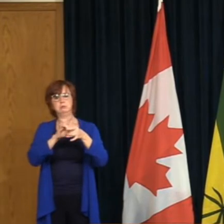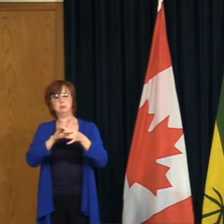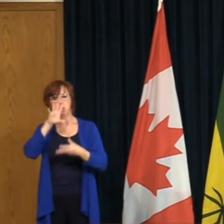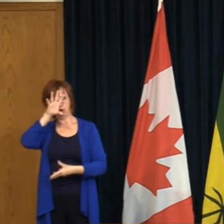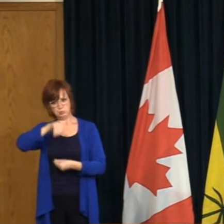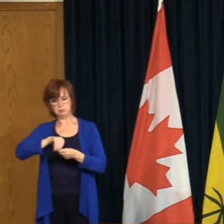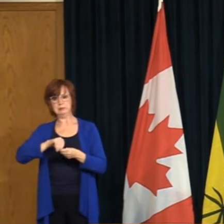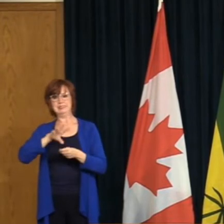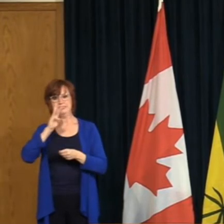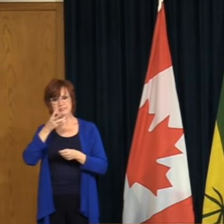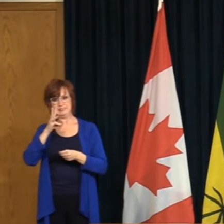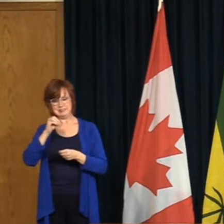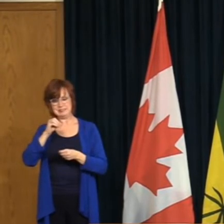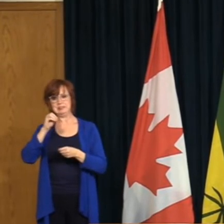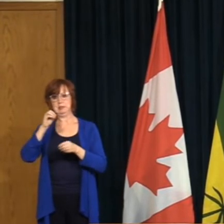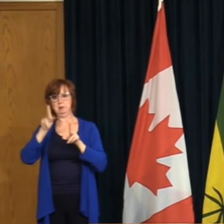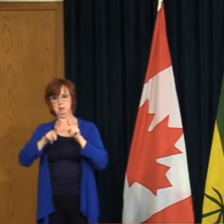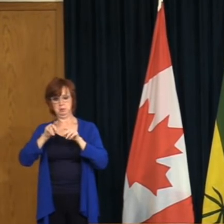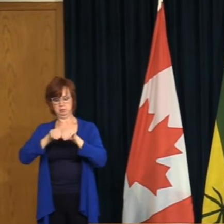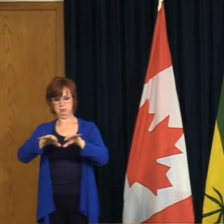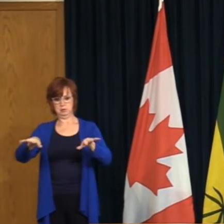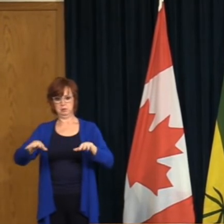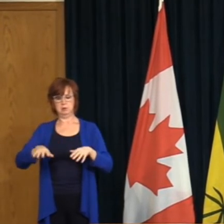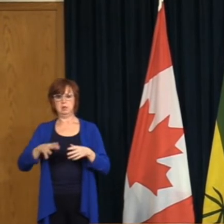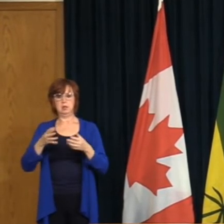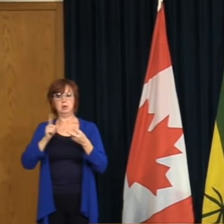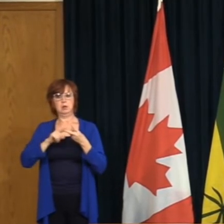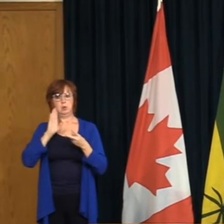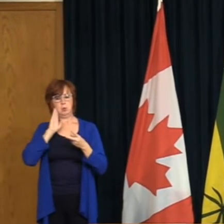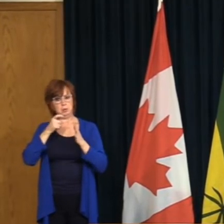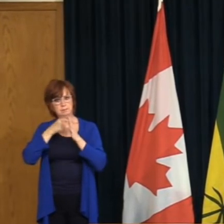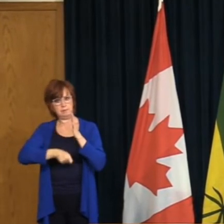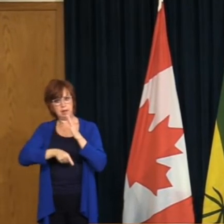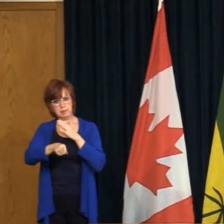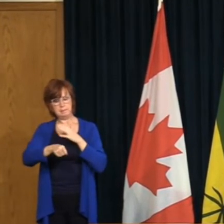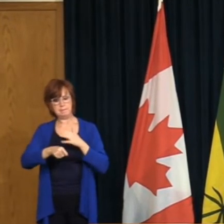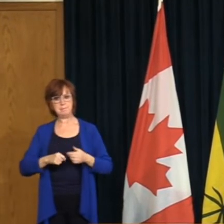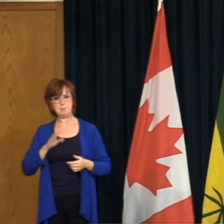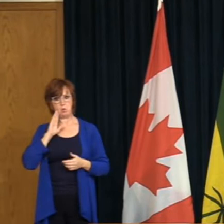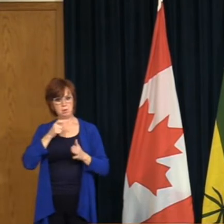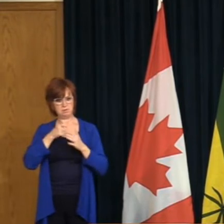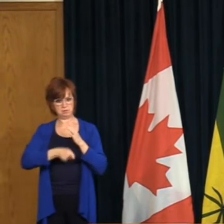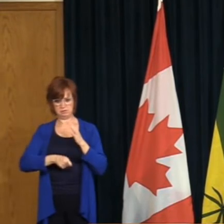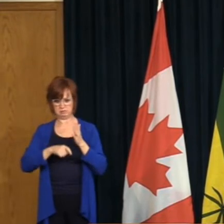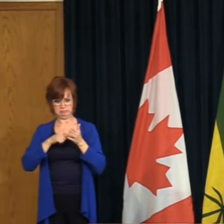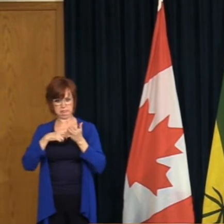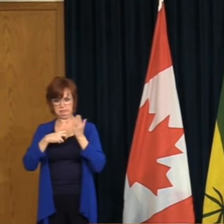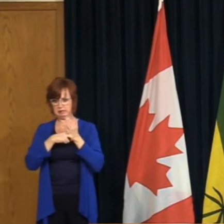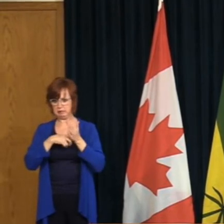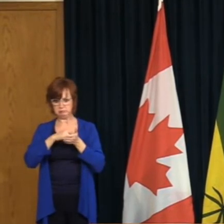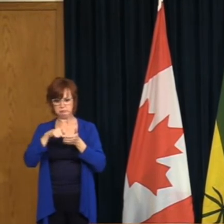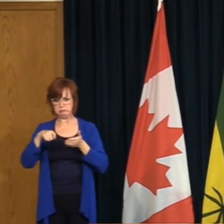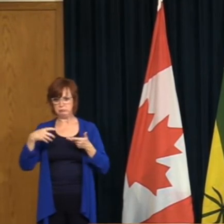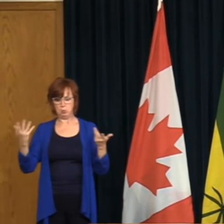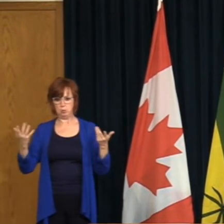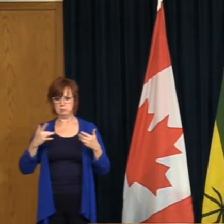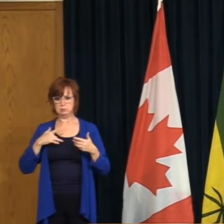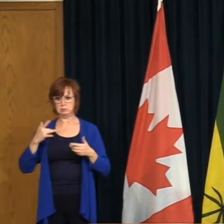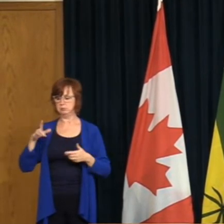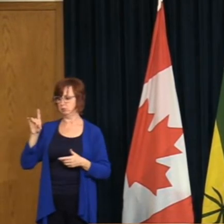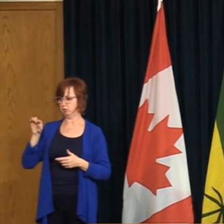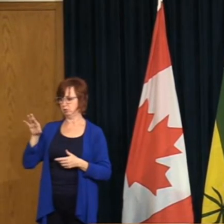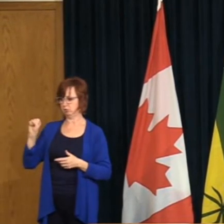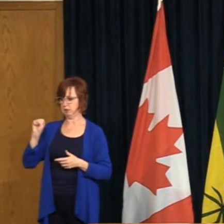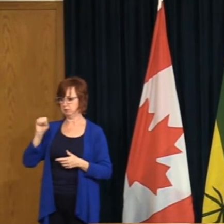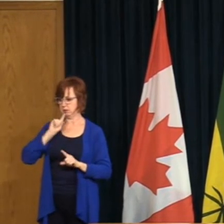you think people should be fined in relation to those incidents. California. So a couple of things. One is that